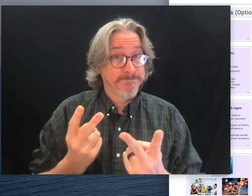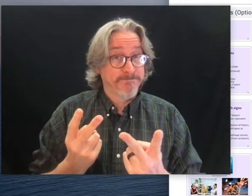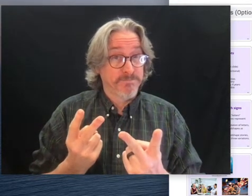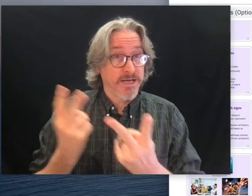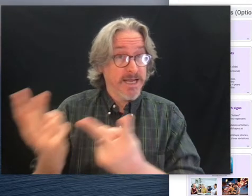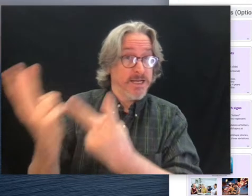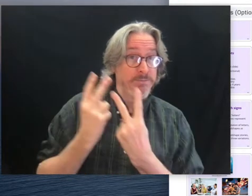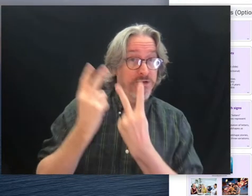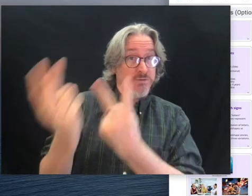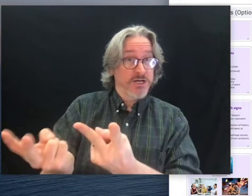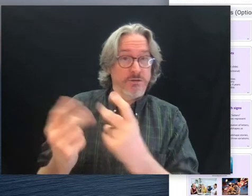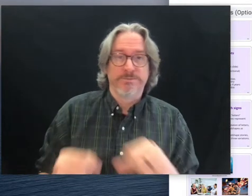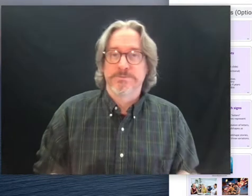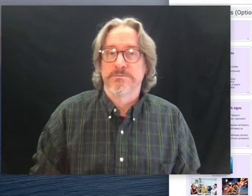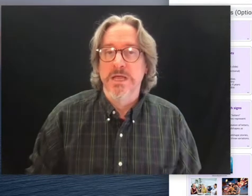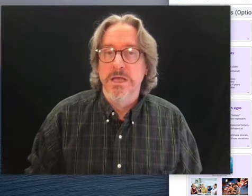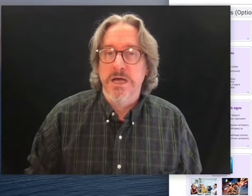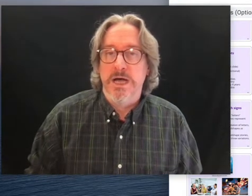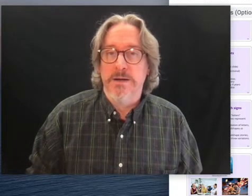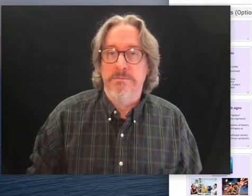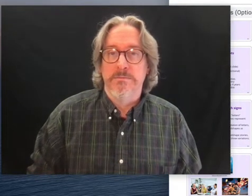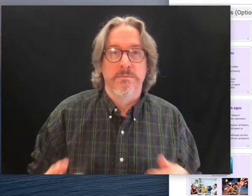visit, and again, it can be directional.